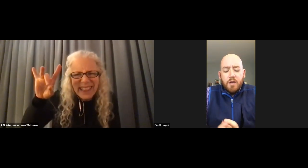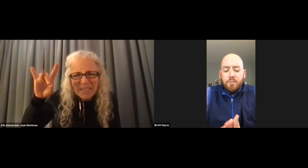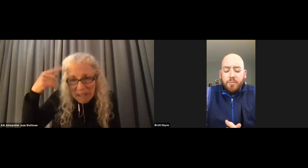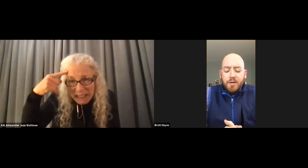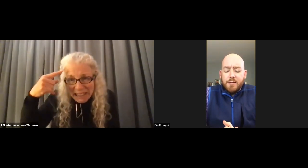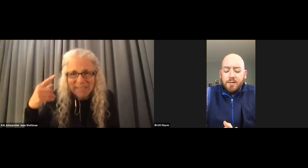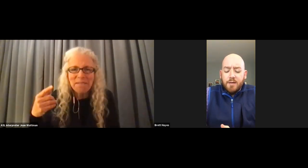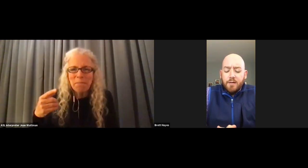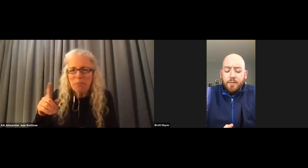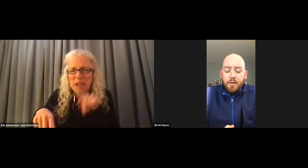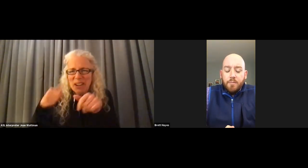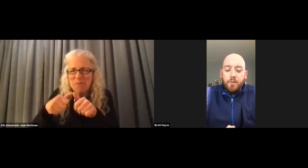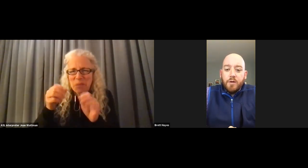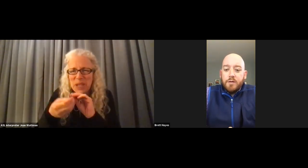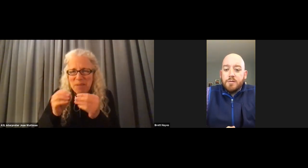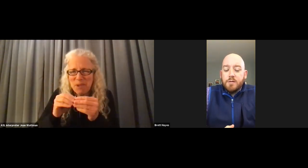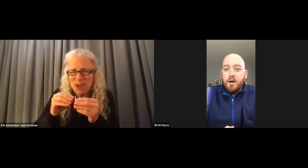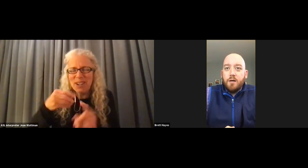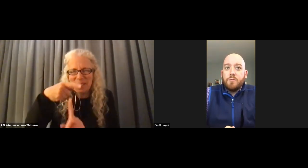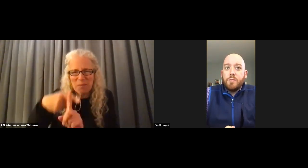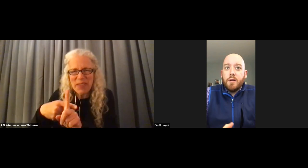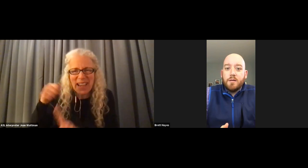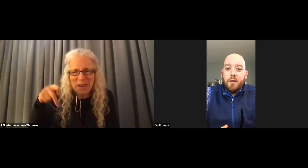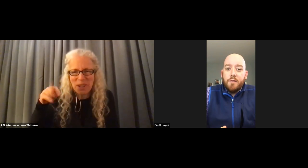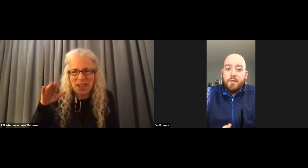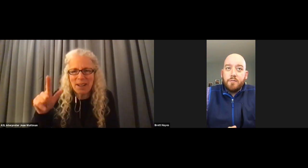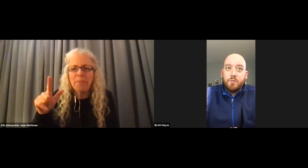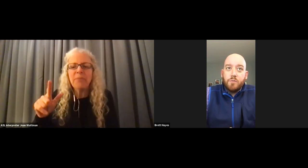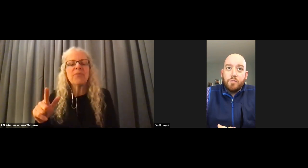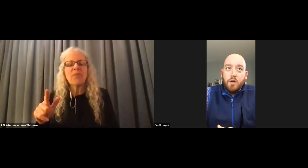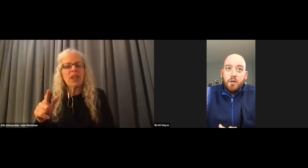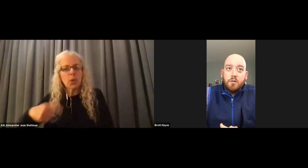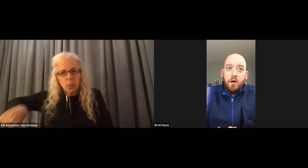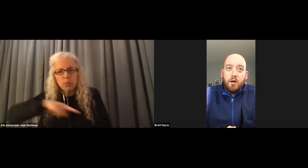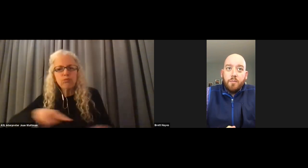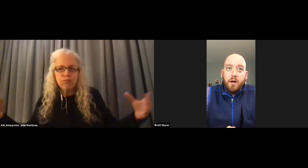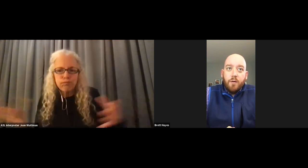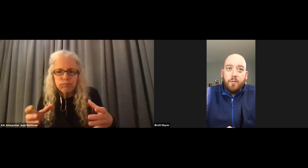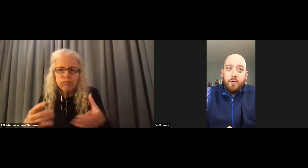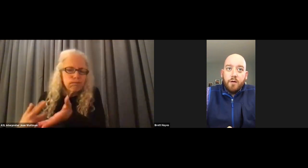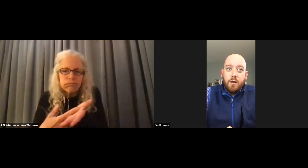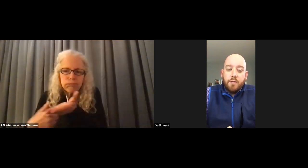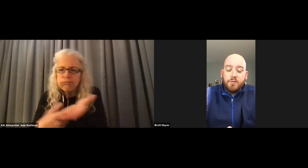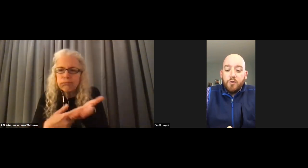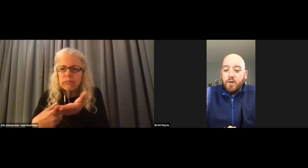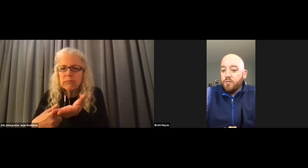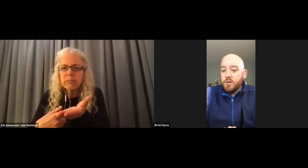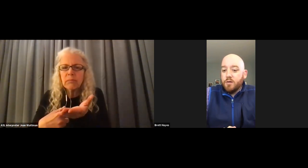Can't remember the exact date, but we used the time to get together to talk about the survey